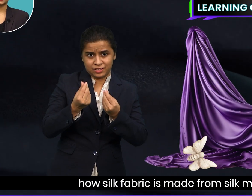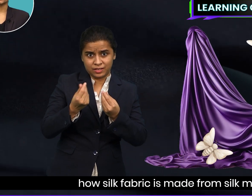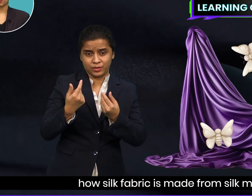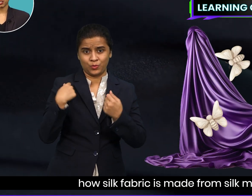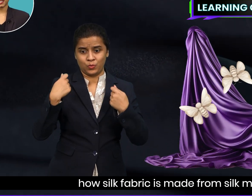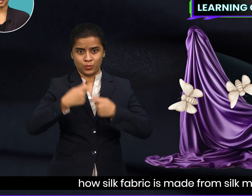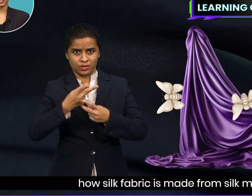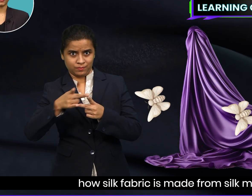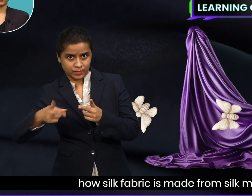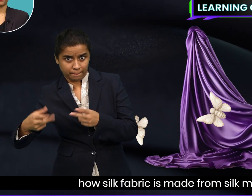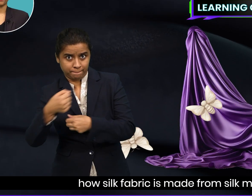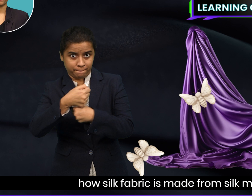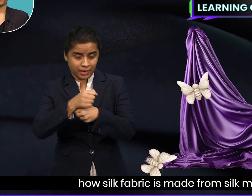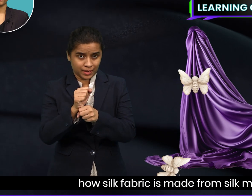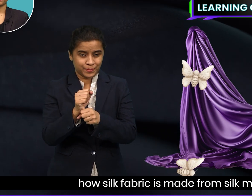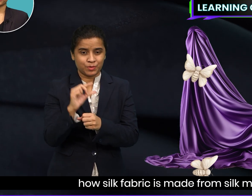from silk moths.